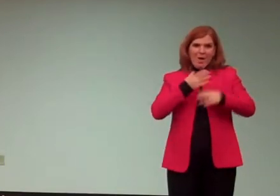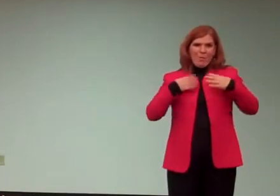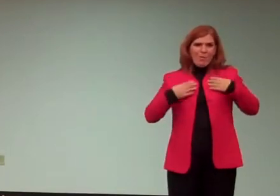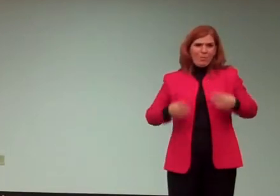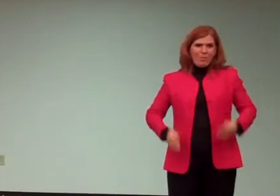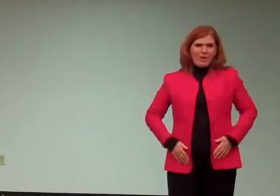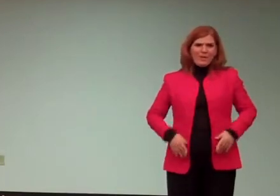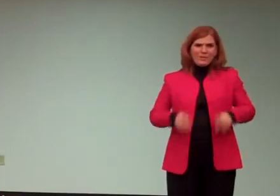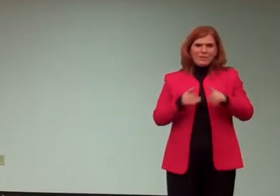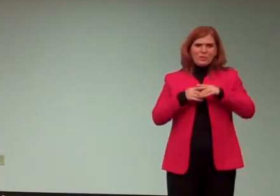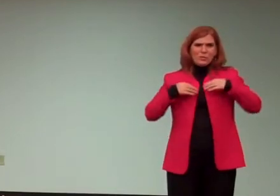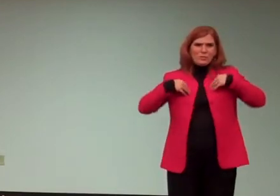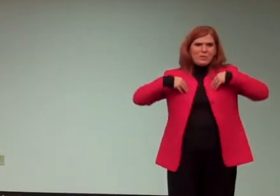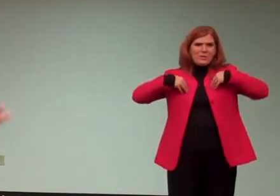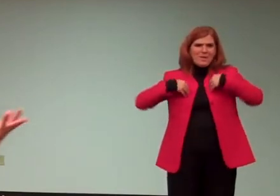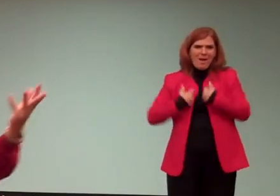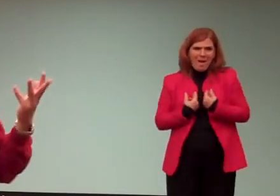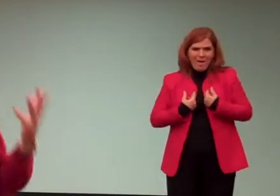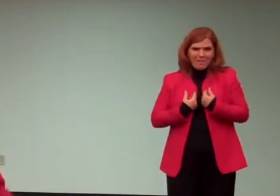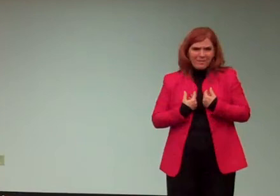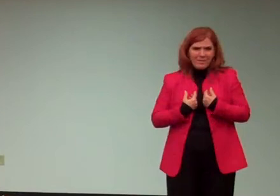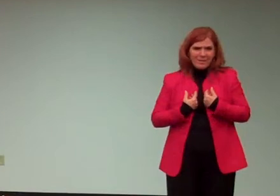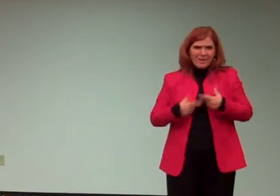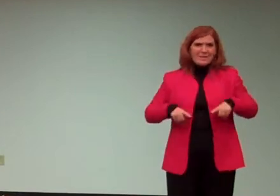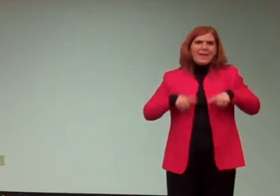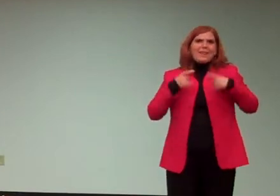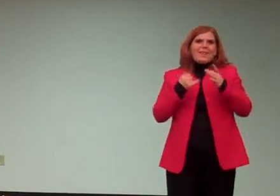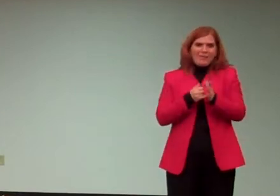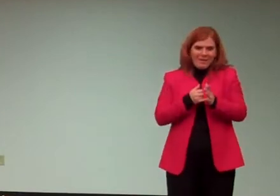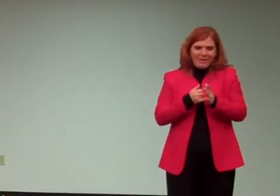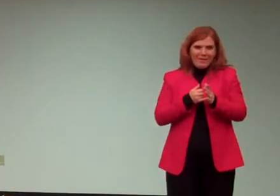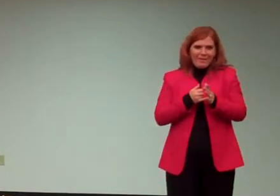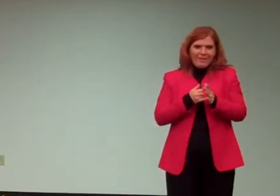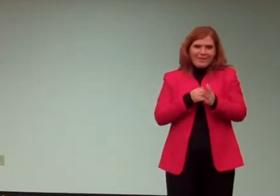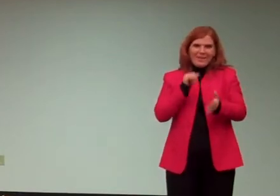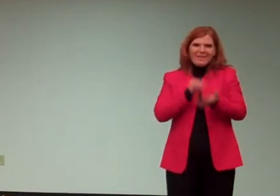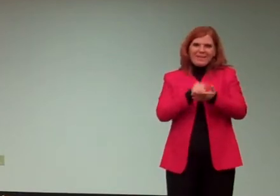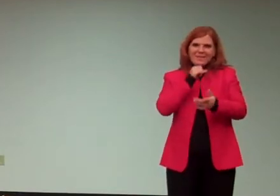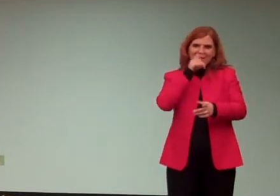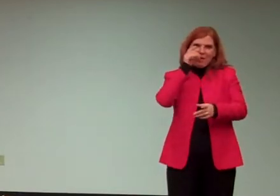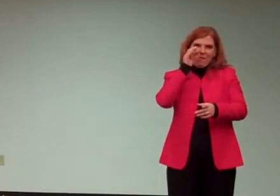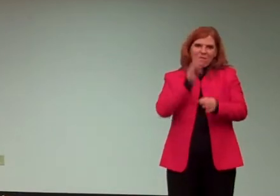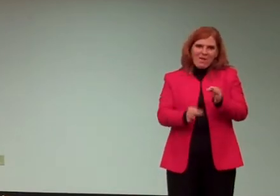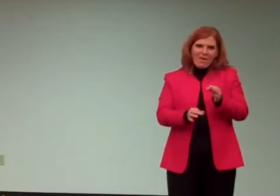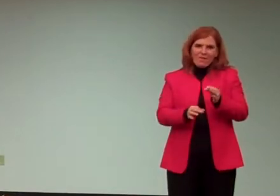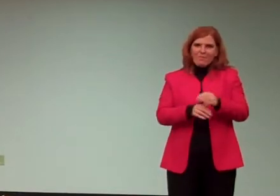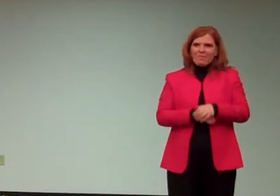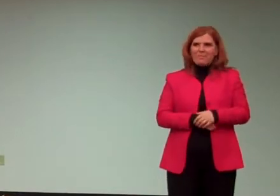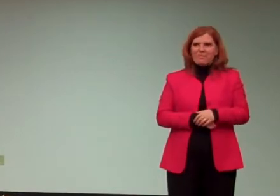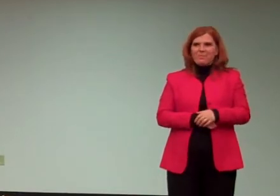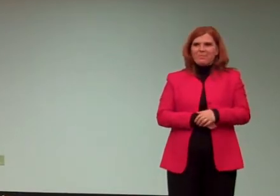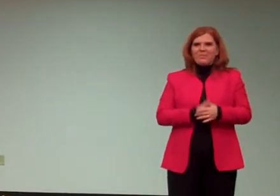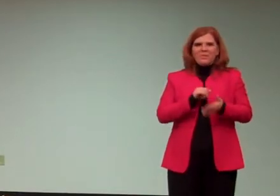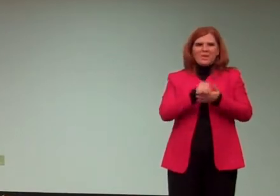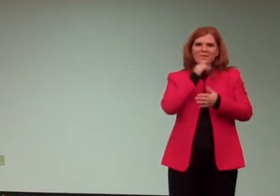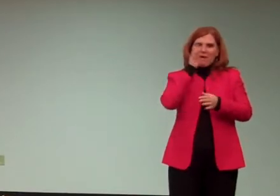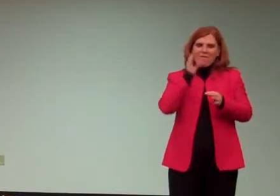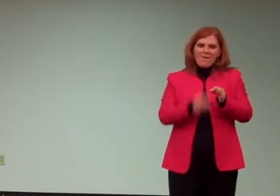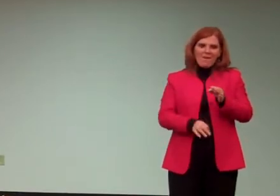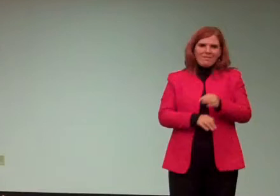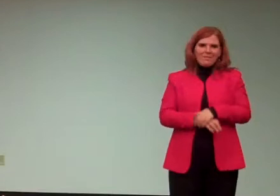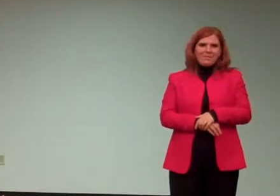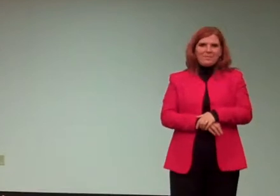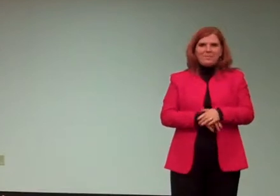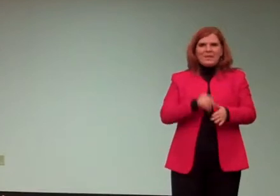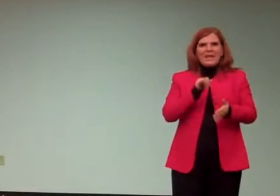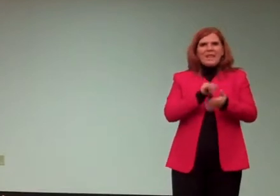too dead. We can't do anything with it. That's not fair. It's not fair.